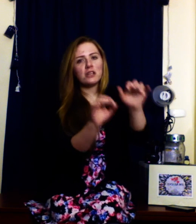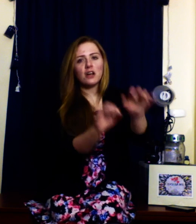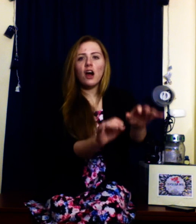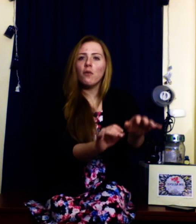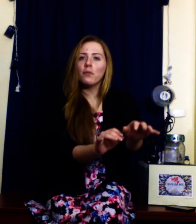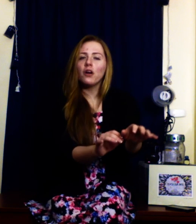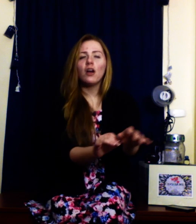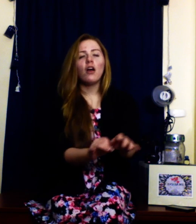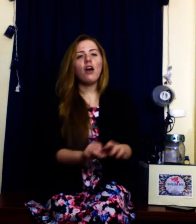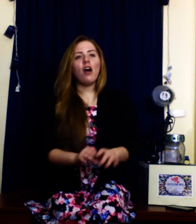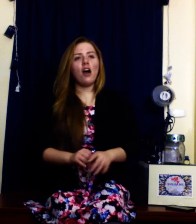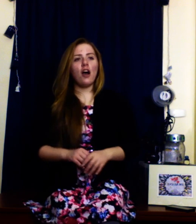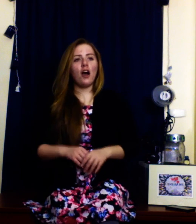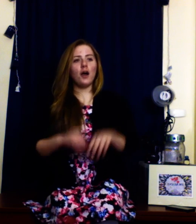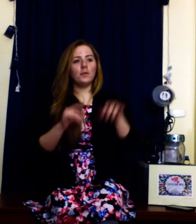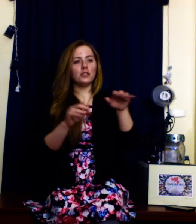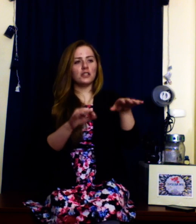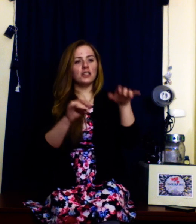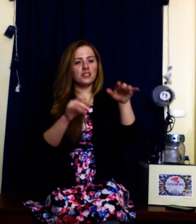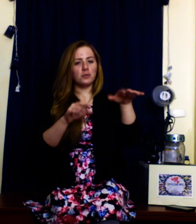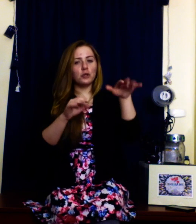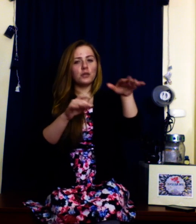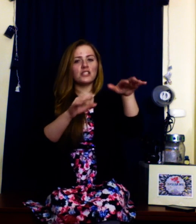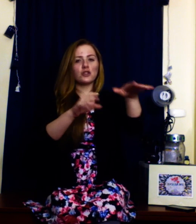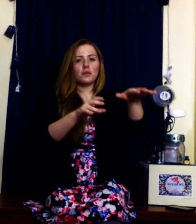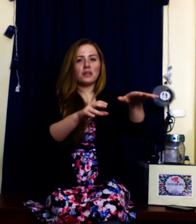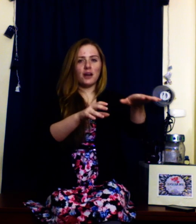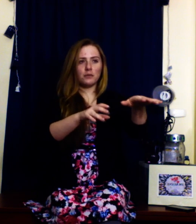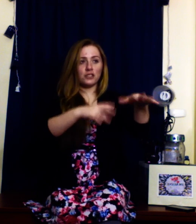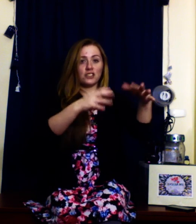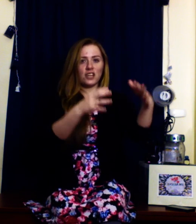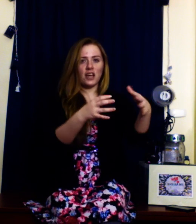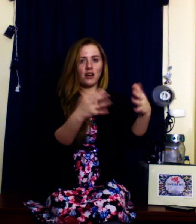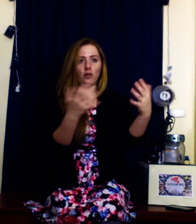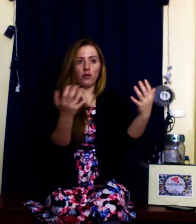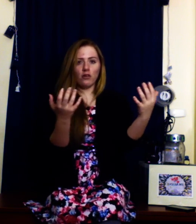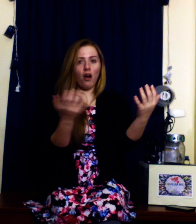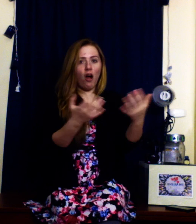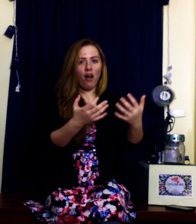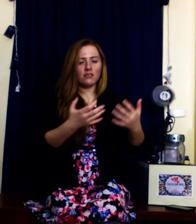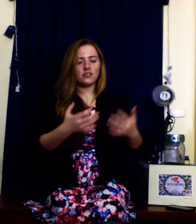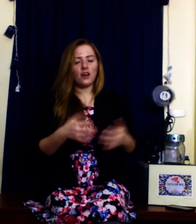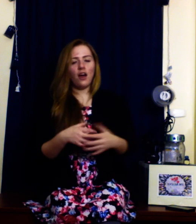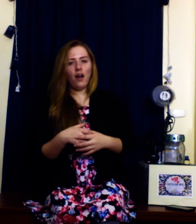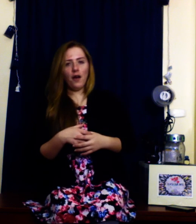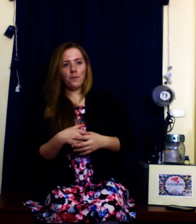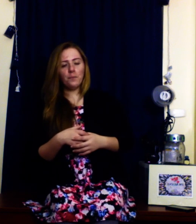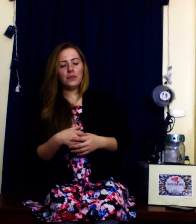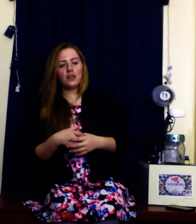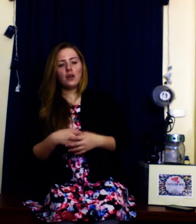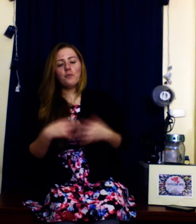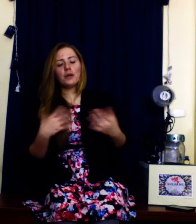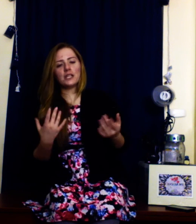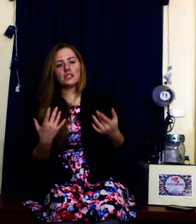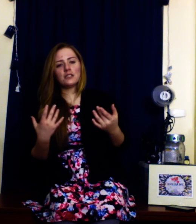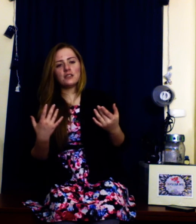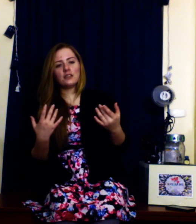up. The blue wind is creeping up to scare or haunt. But